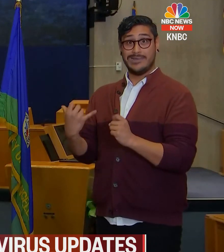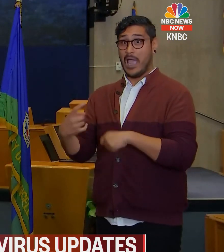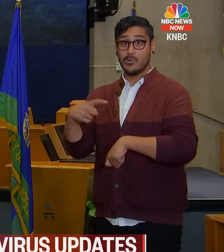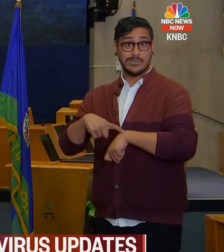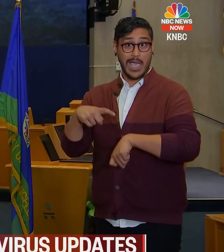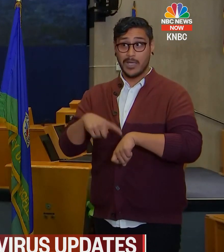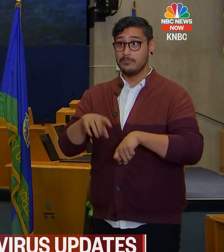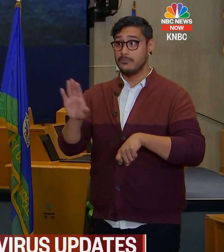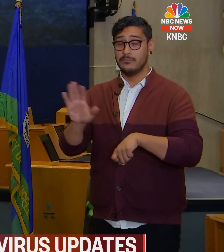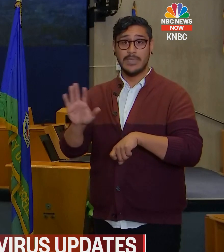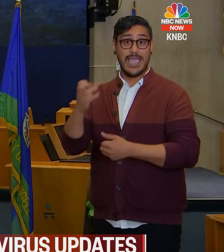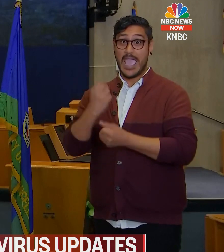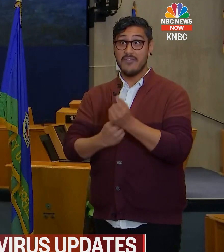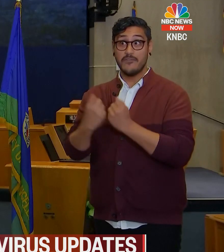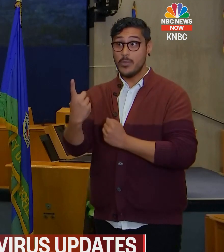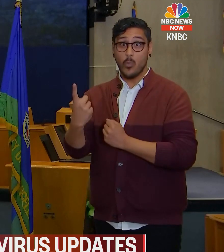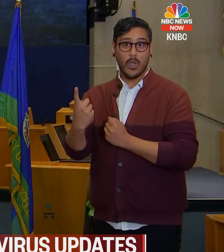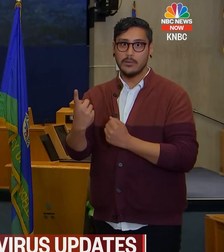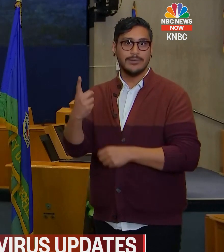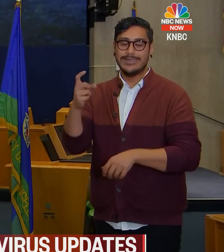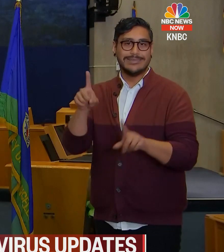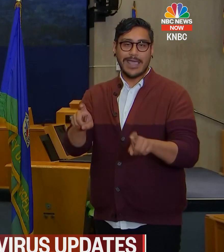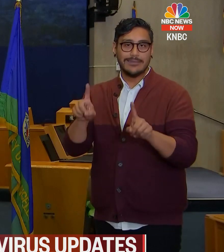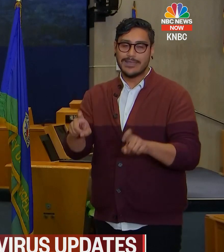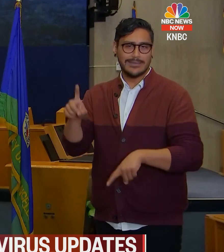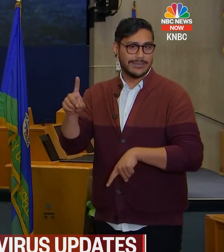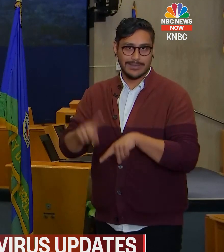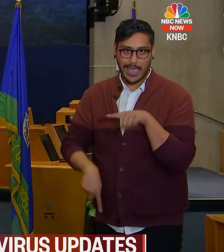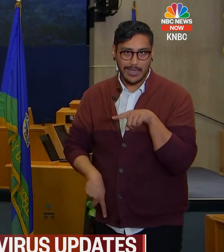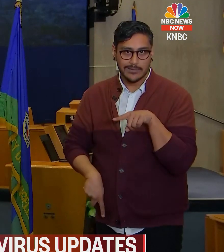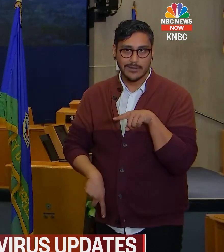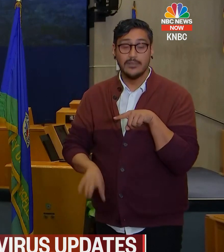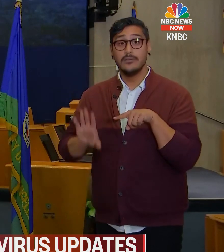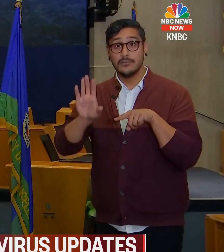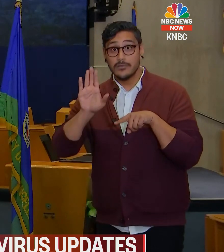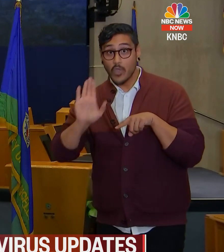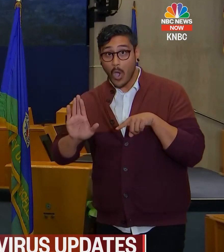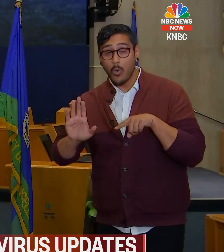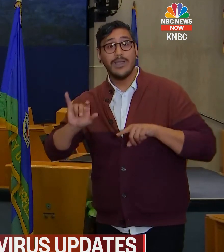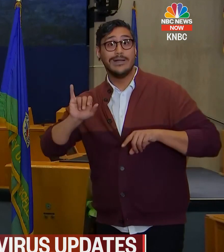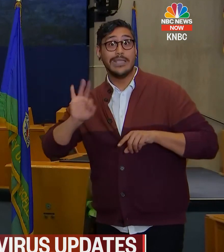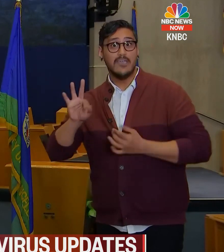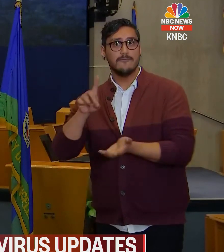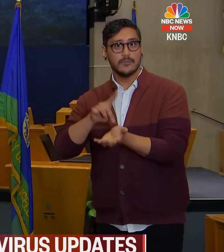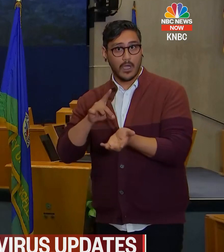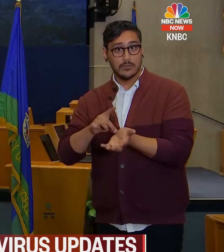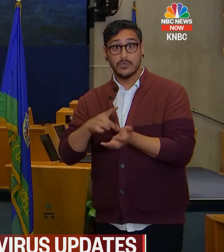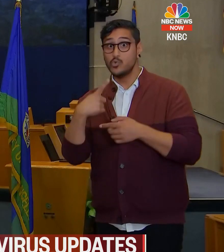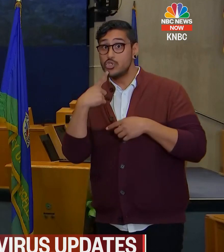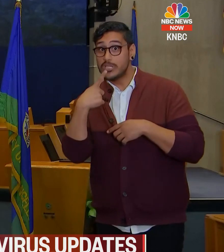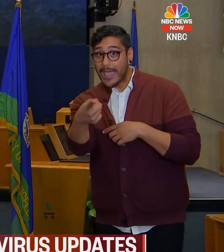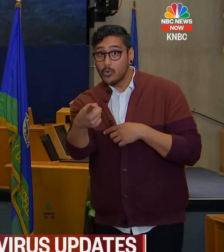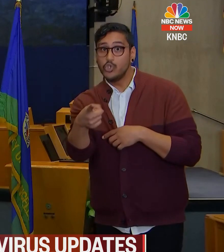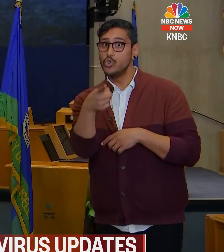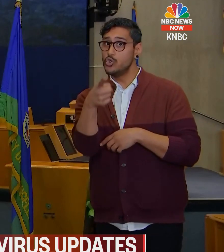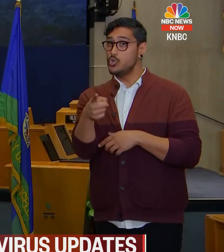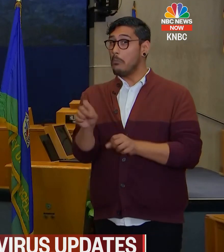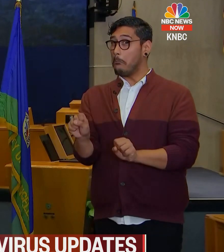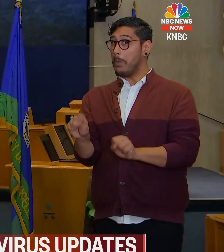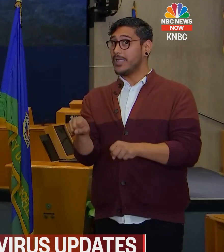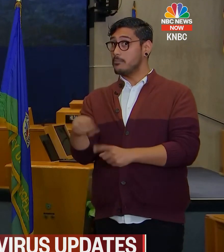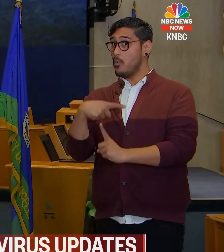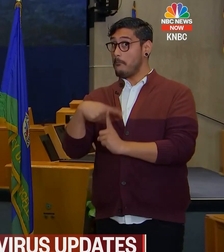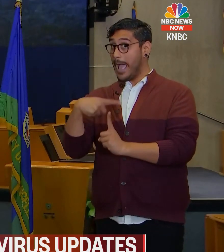everyone cannot get tested yet, if a physician has told you that you are likely to be positive for